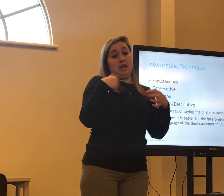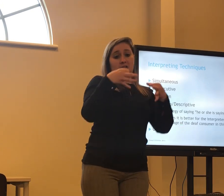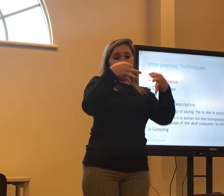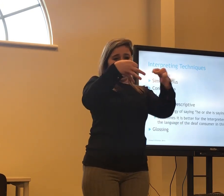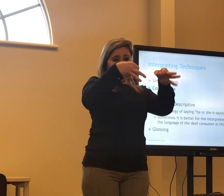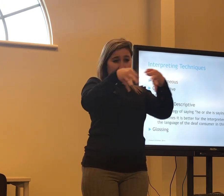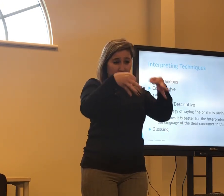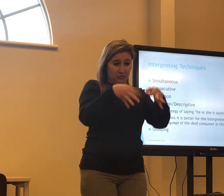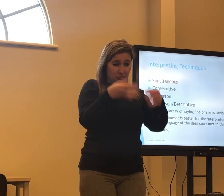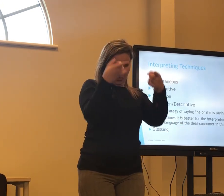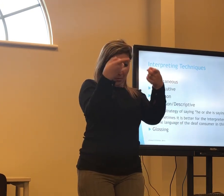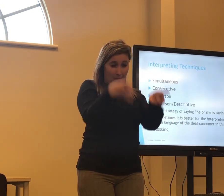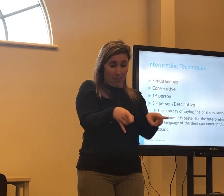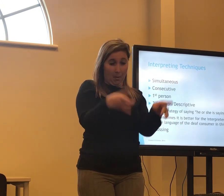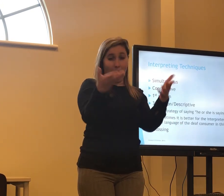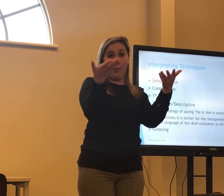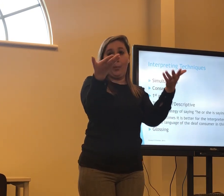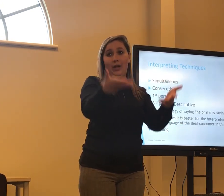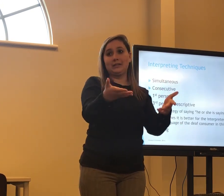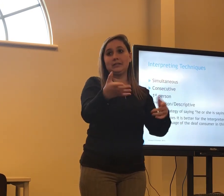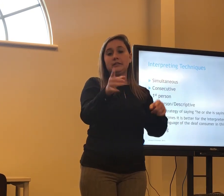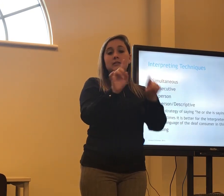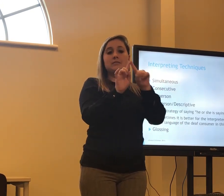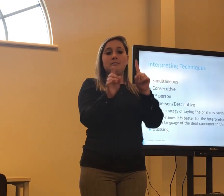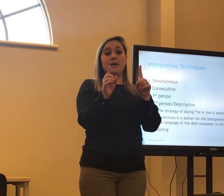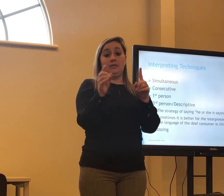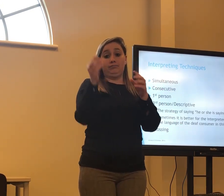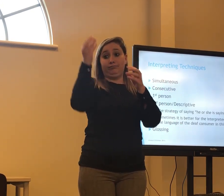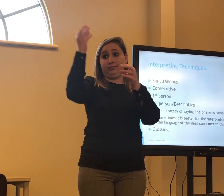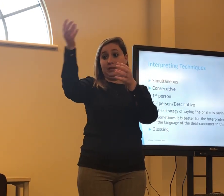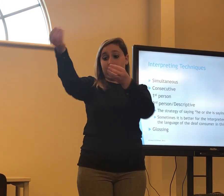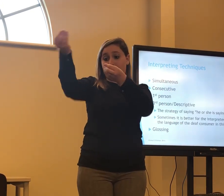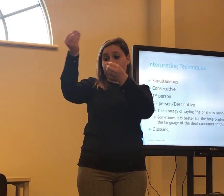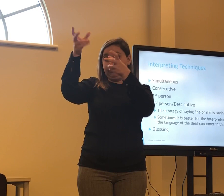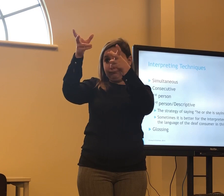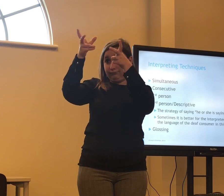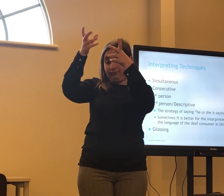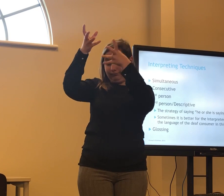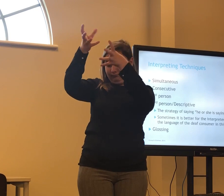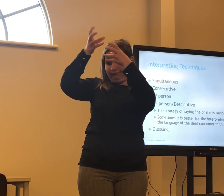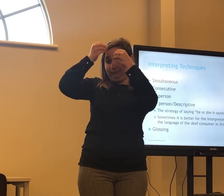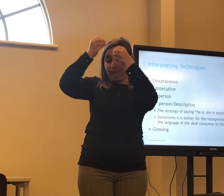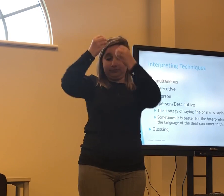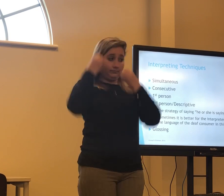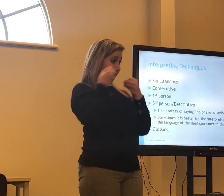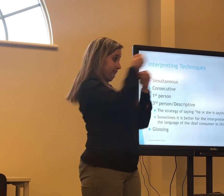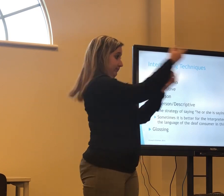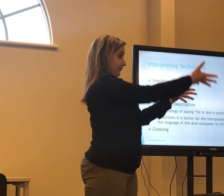happened. But I'm gonna give it to him as he gave it to me sometimes. You don't wanna use it as a